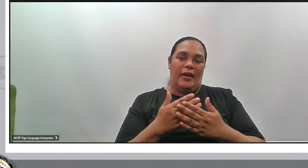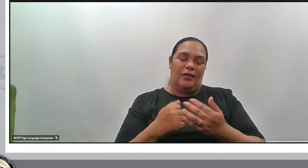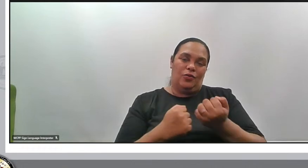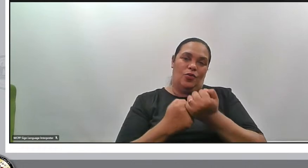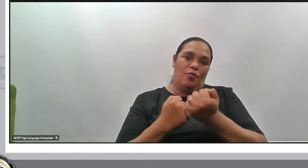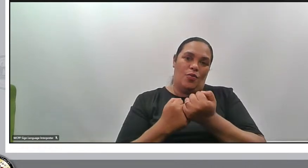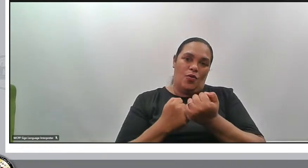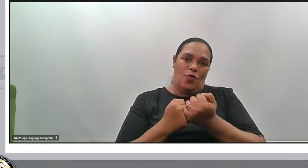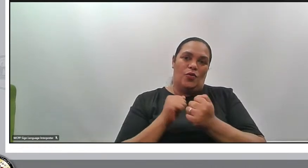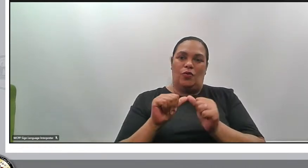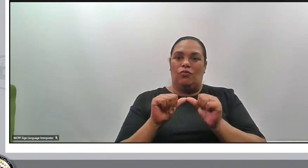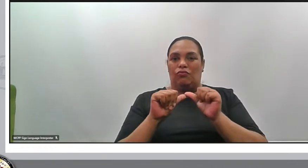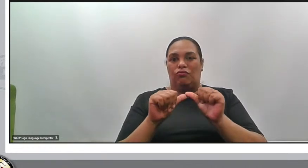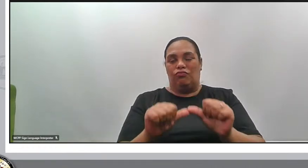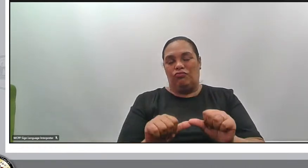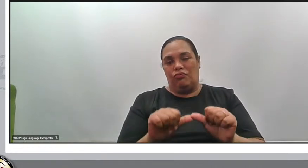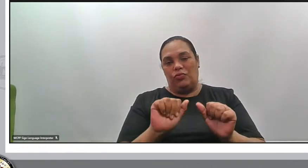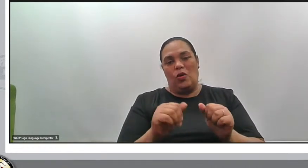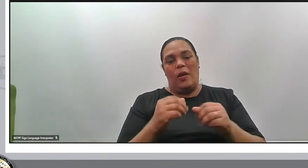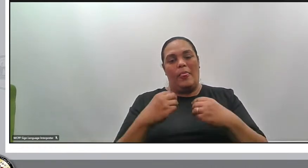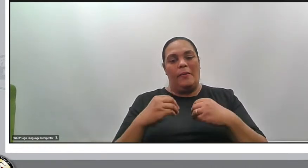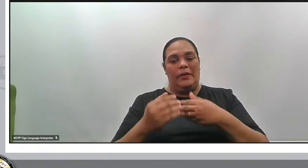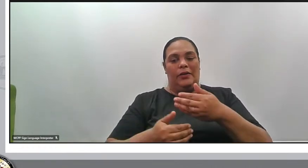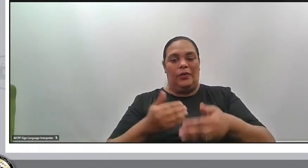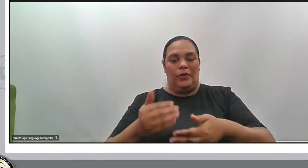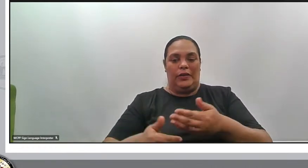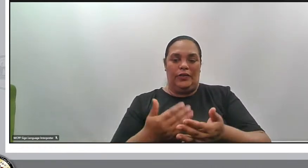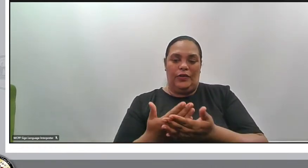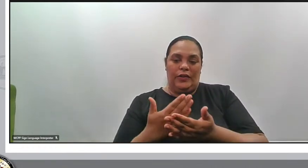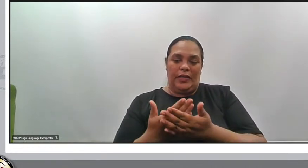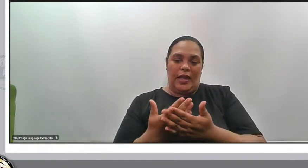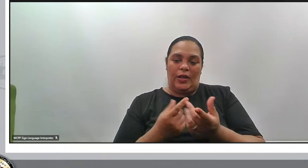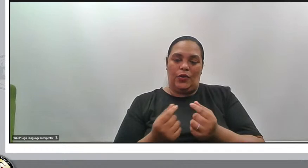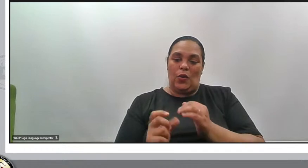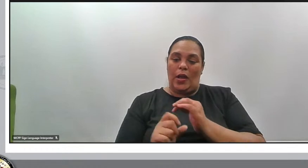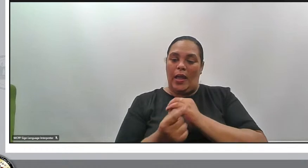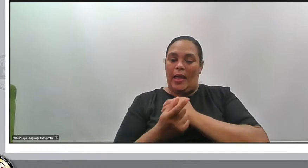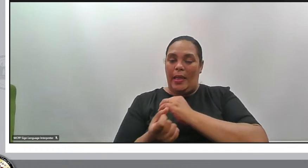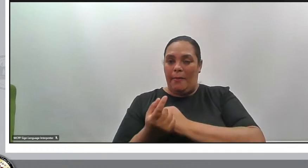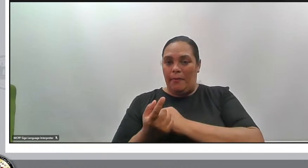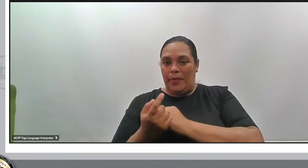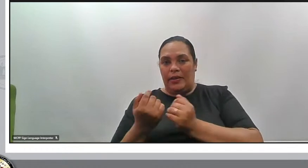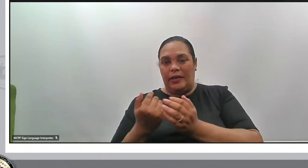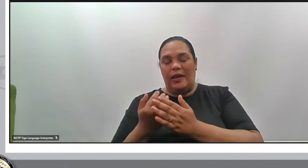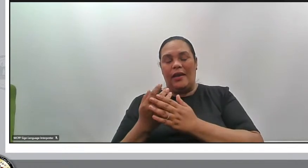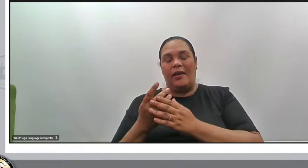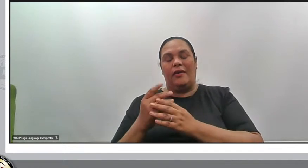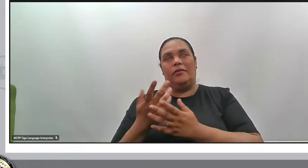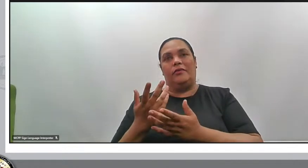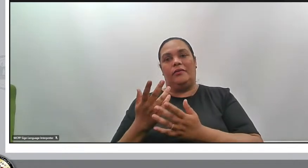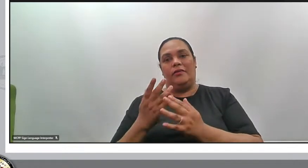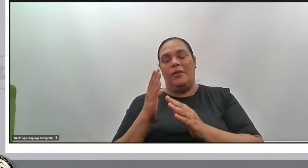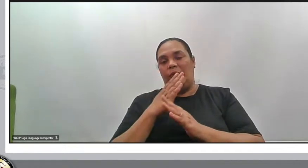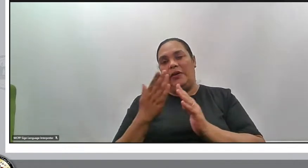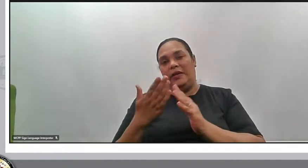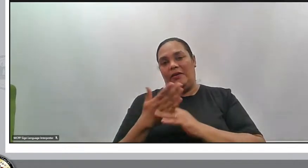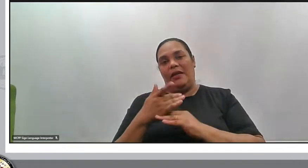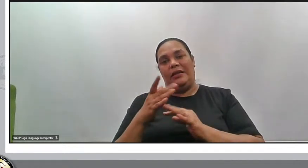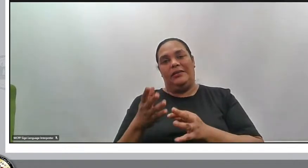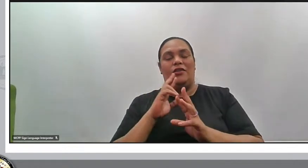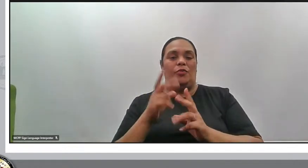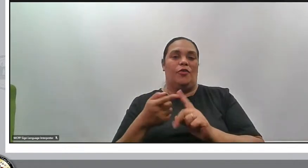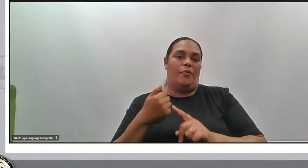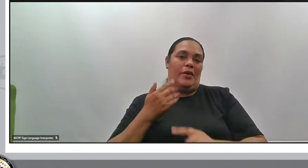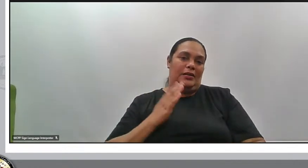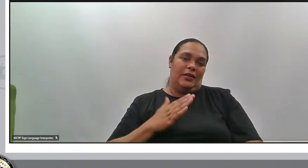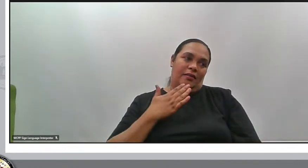support continuously and that business continuity can happen unabated. That's the response from my side. Thank